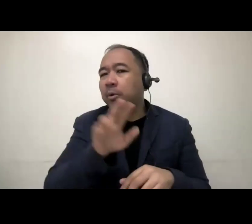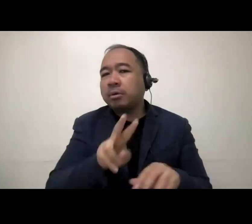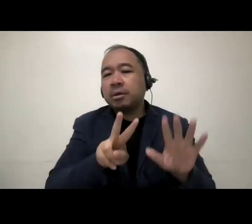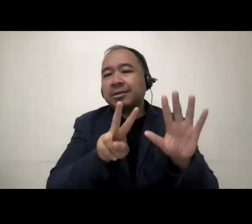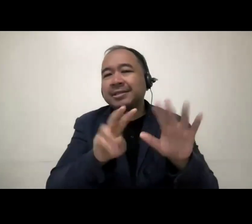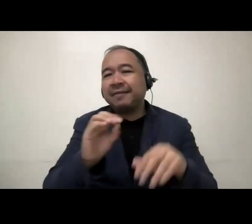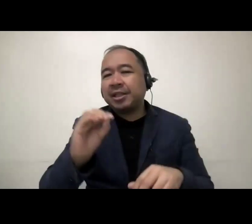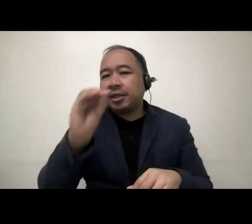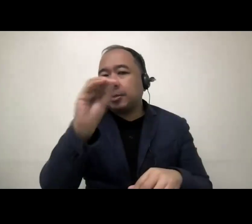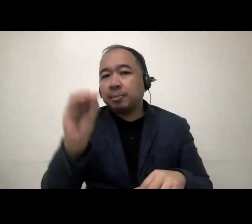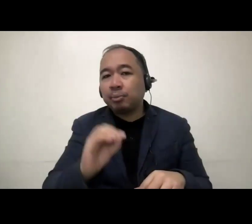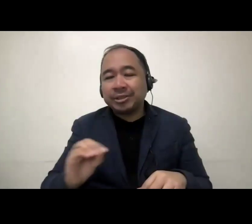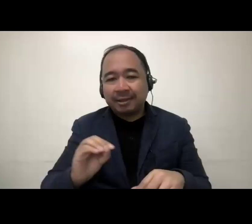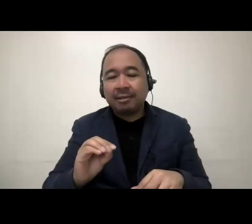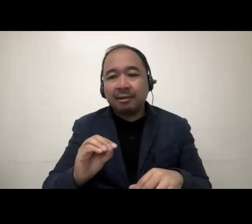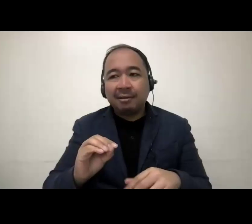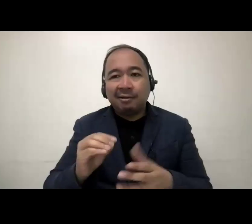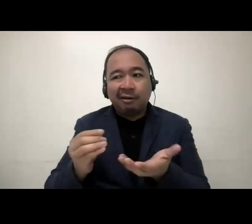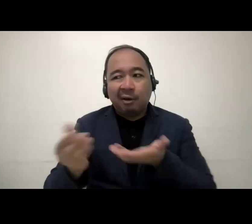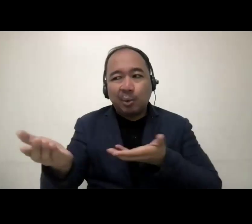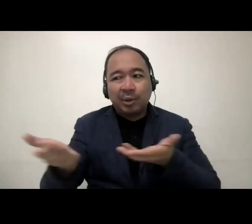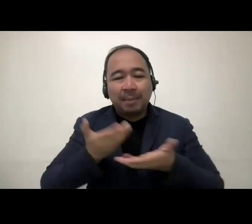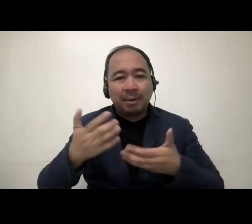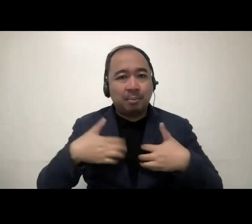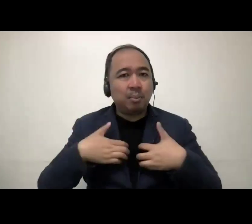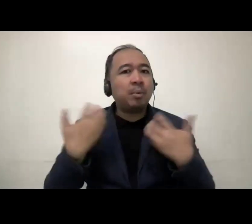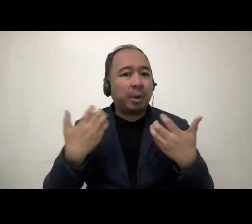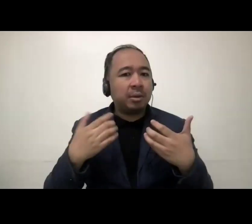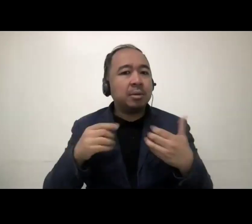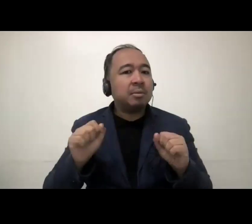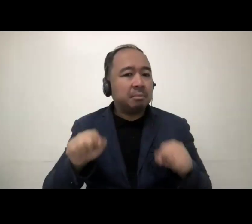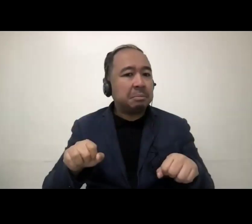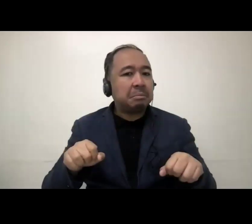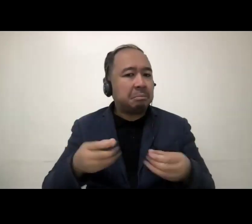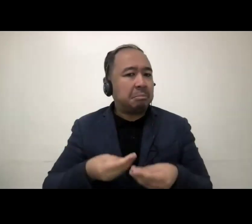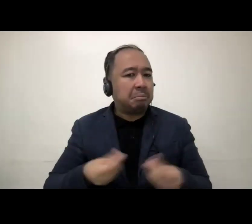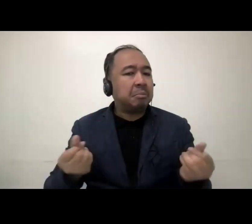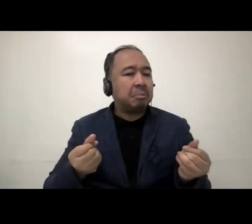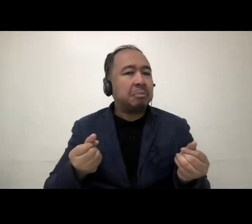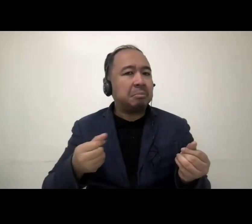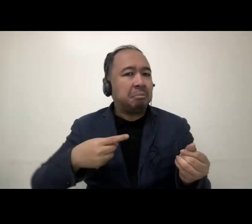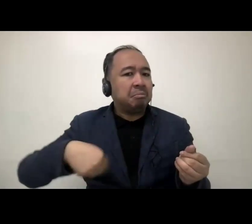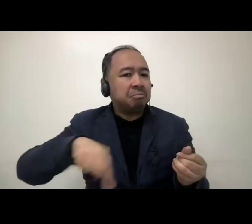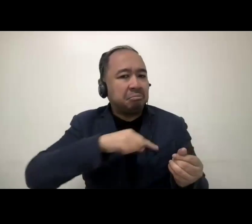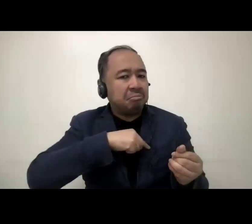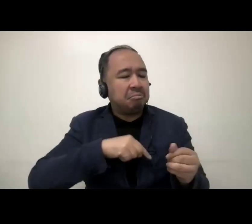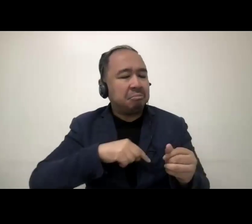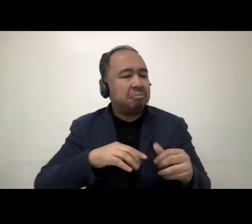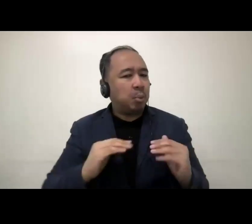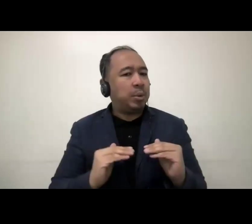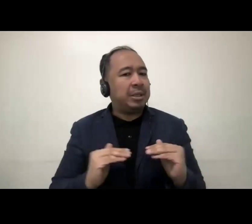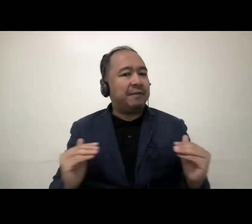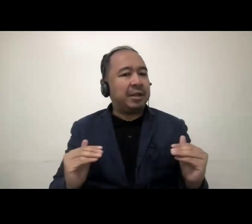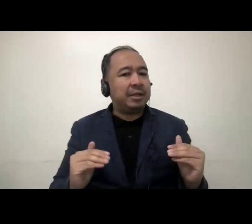that we receive are considerable admissible for us. We do have a broader mandate than that of the